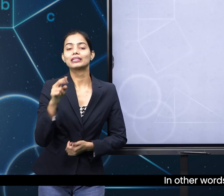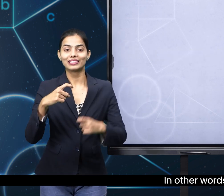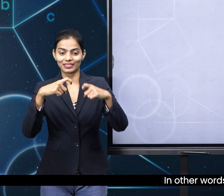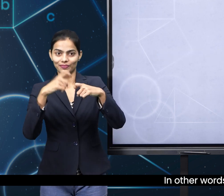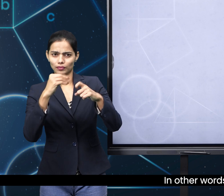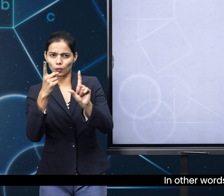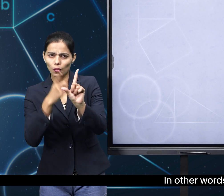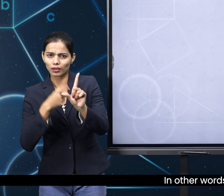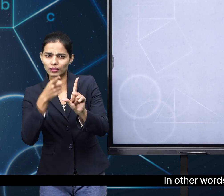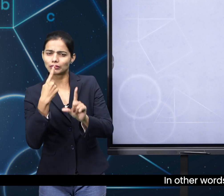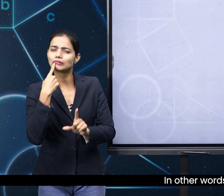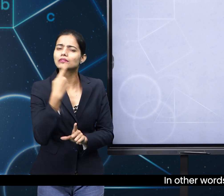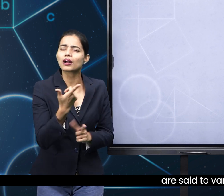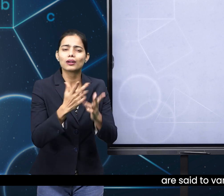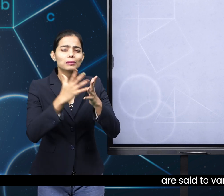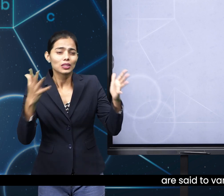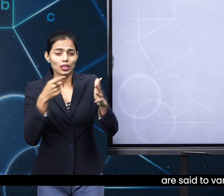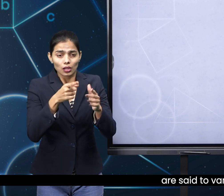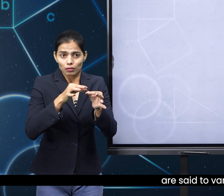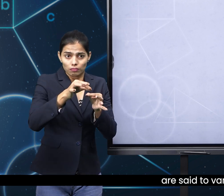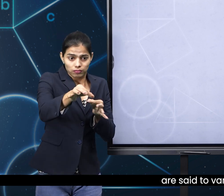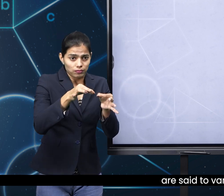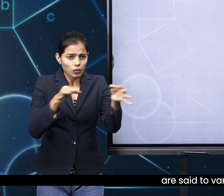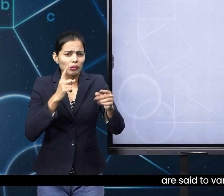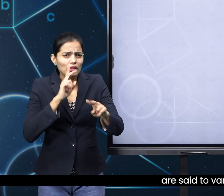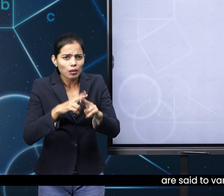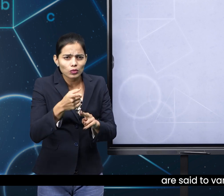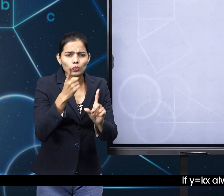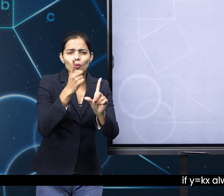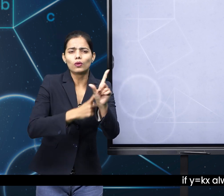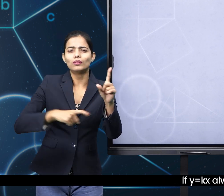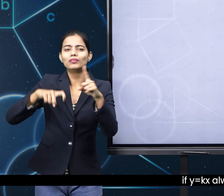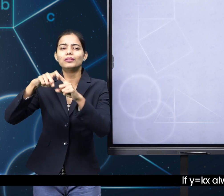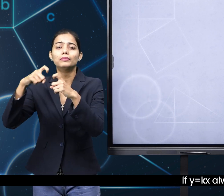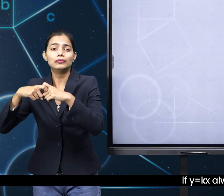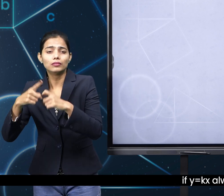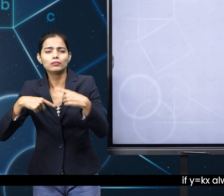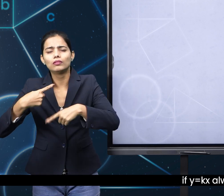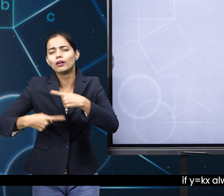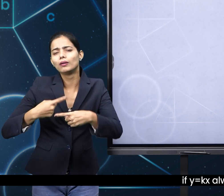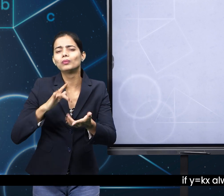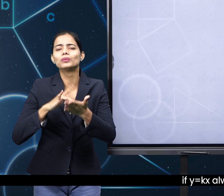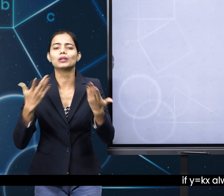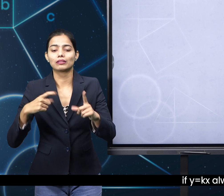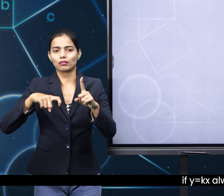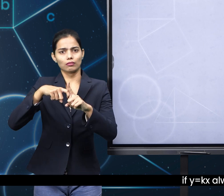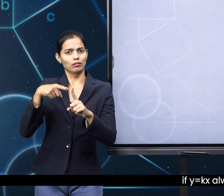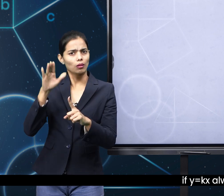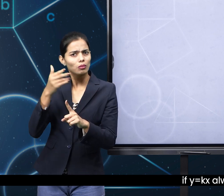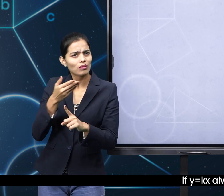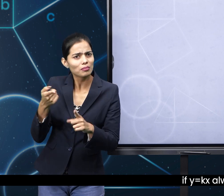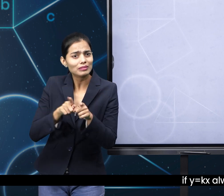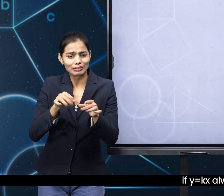In other words, x and y are said to vary directly if y is equal to kx